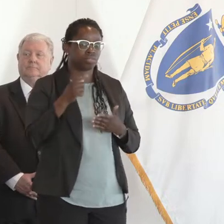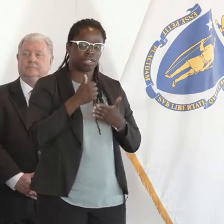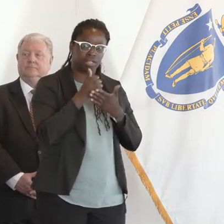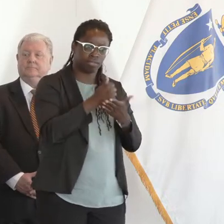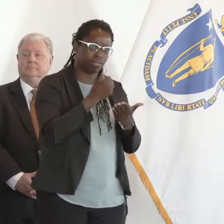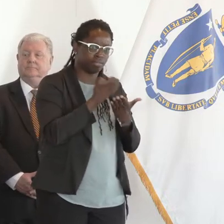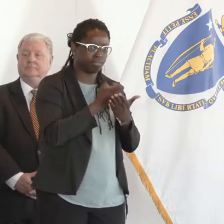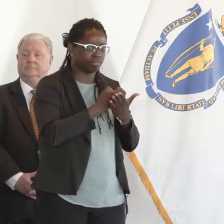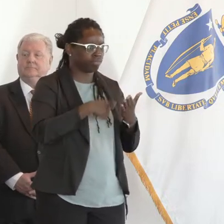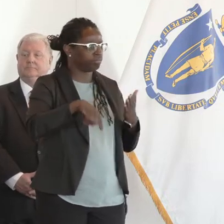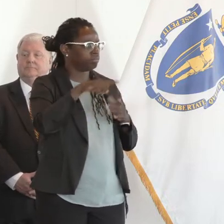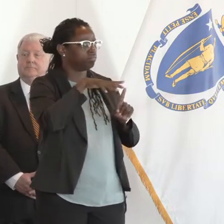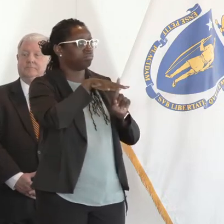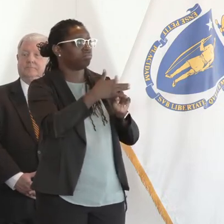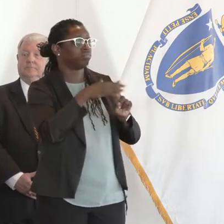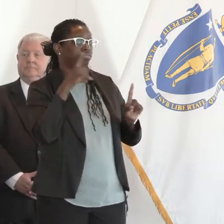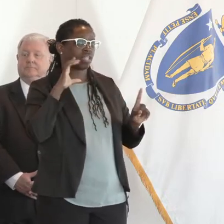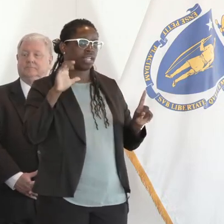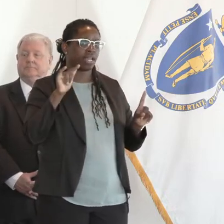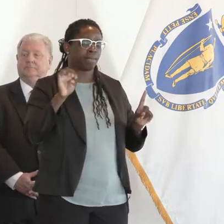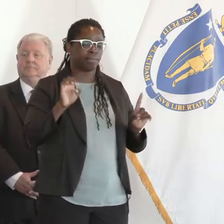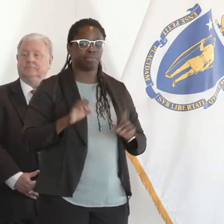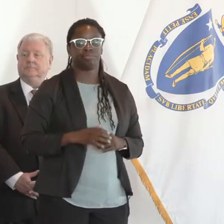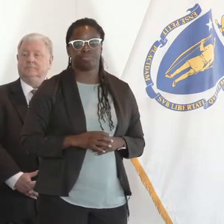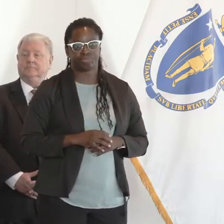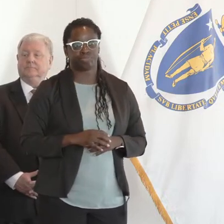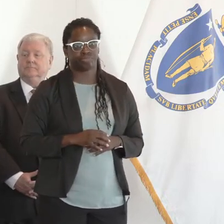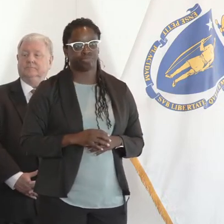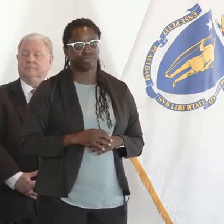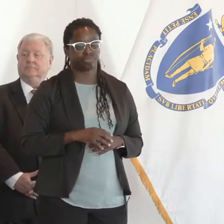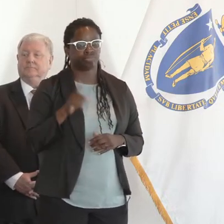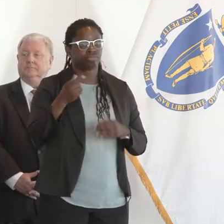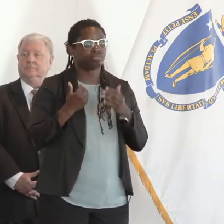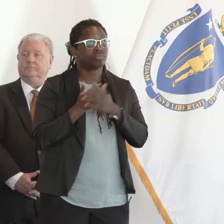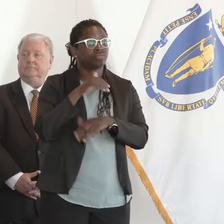region, you know, New England and the Northeast, we've always led,